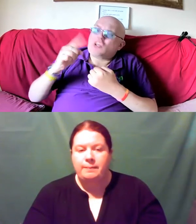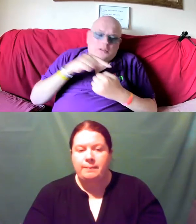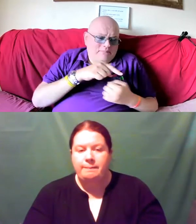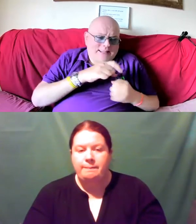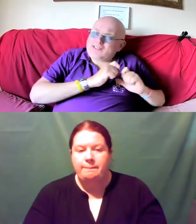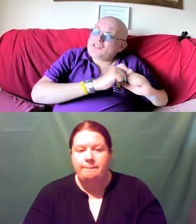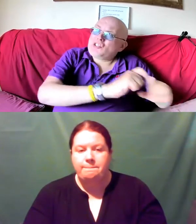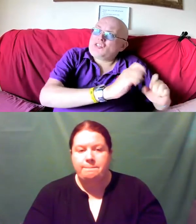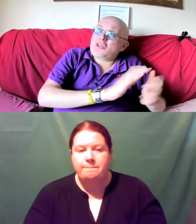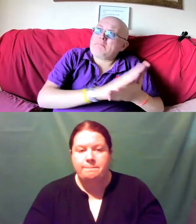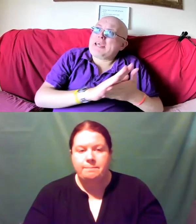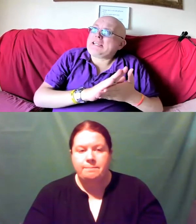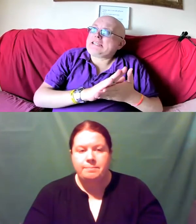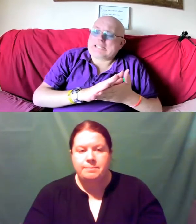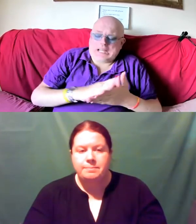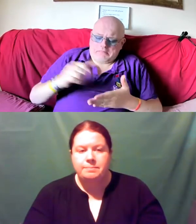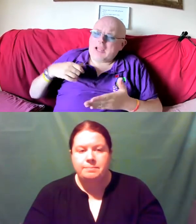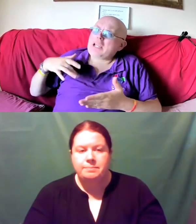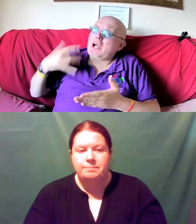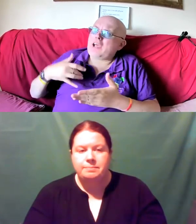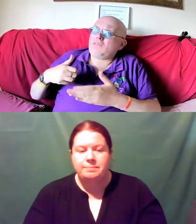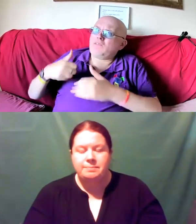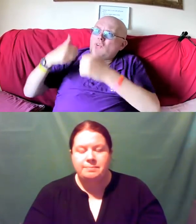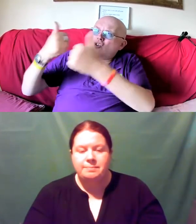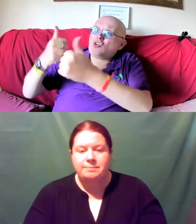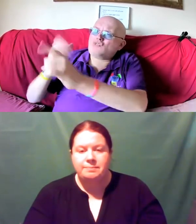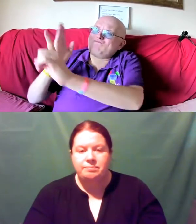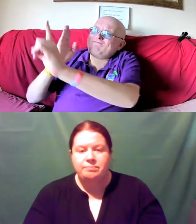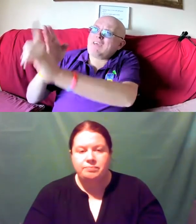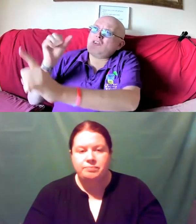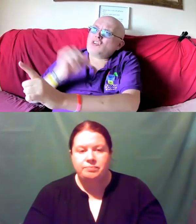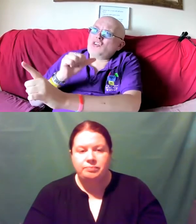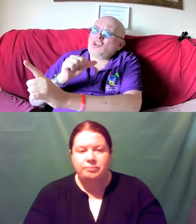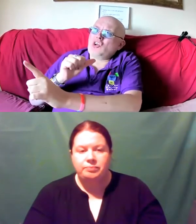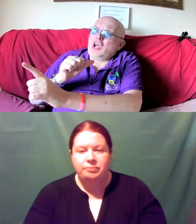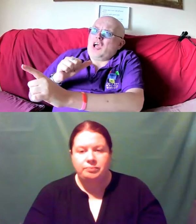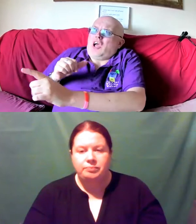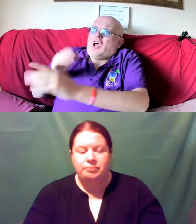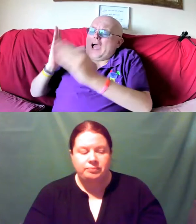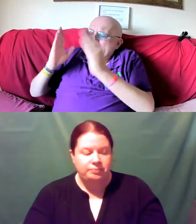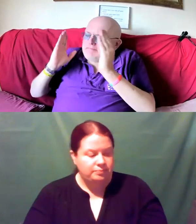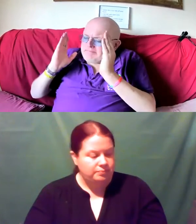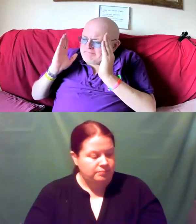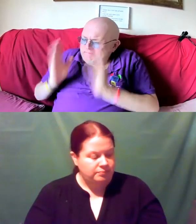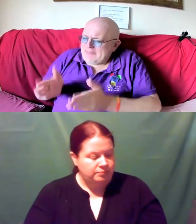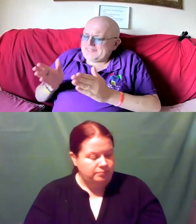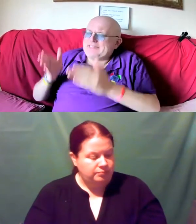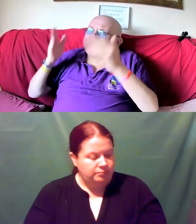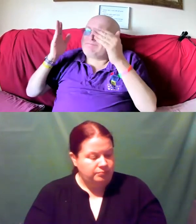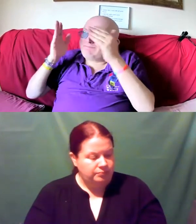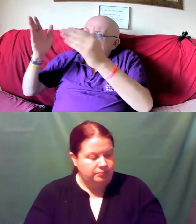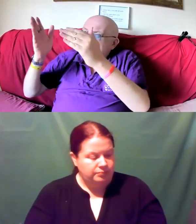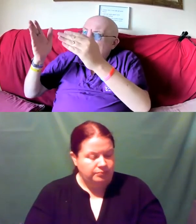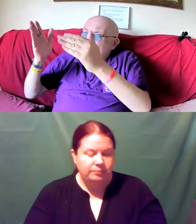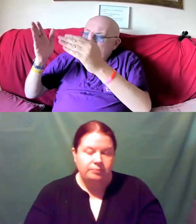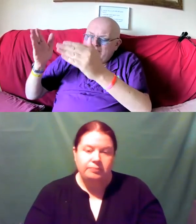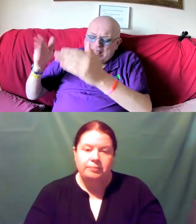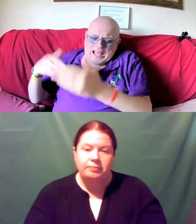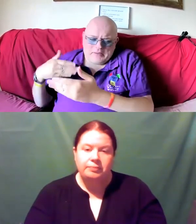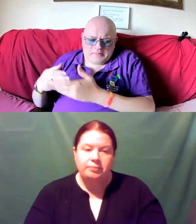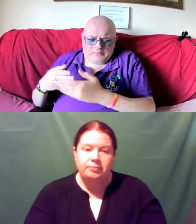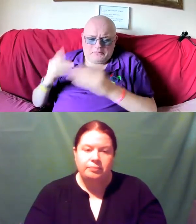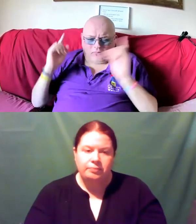had to do something good with my life, and I became very driven, and I thought I have to you know, by the time I graduate I